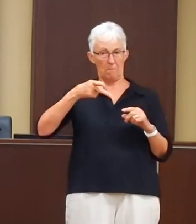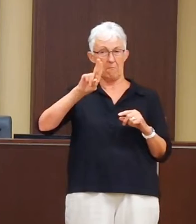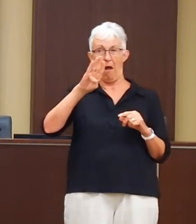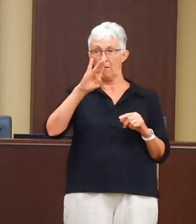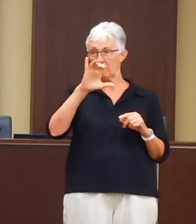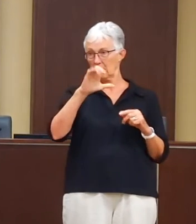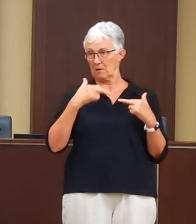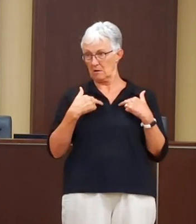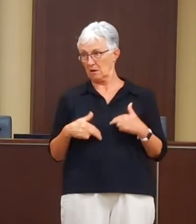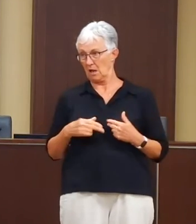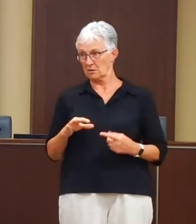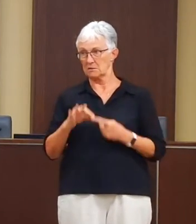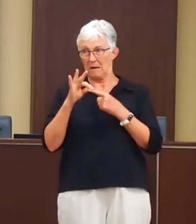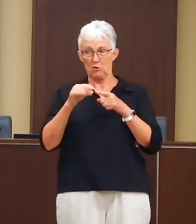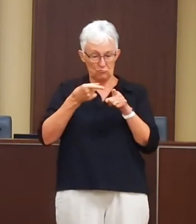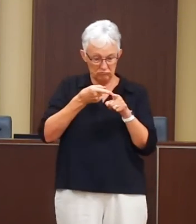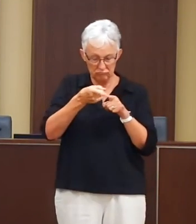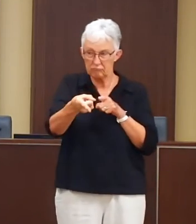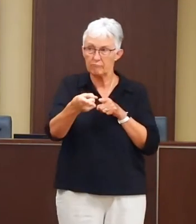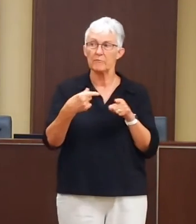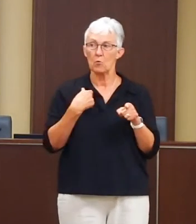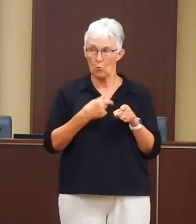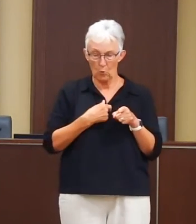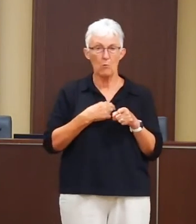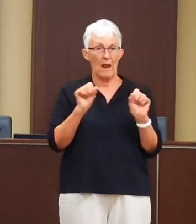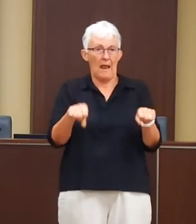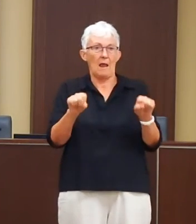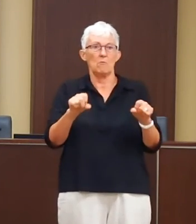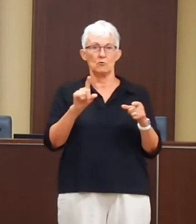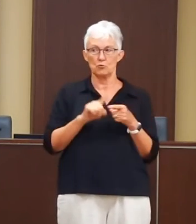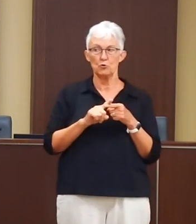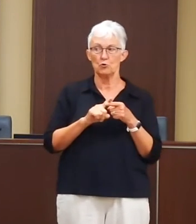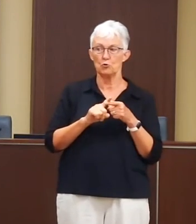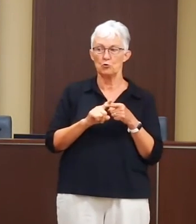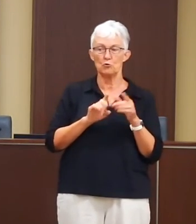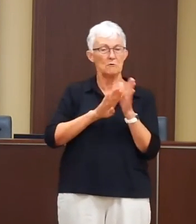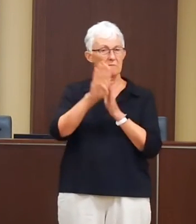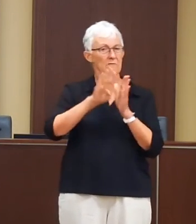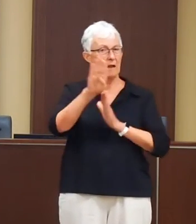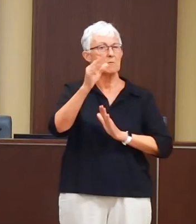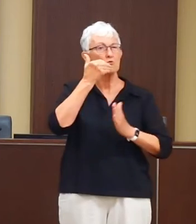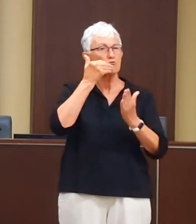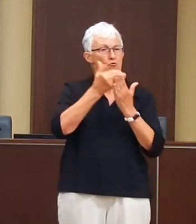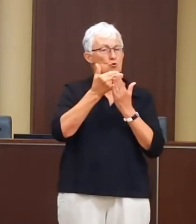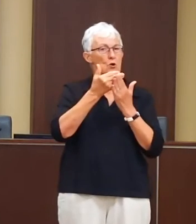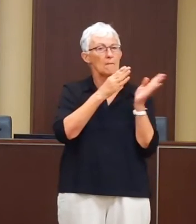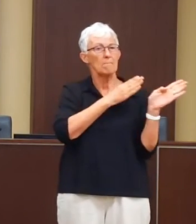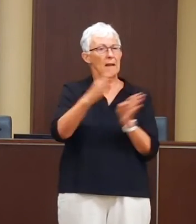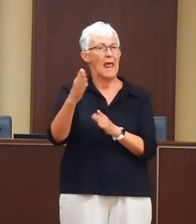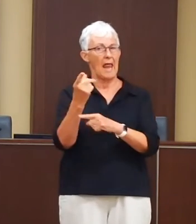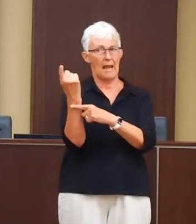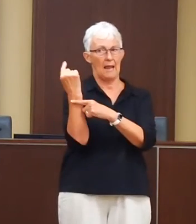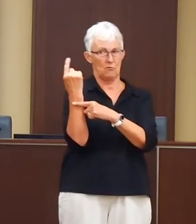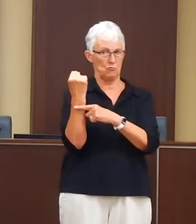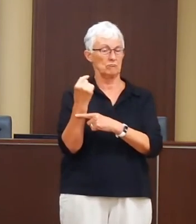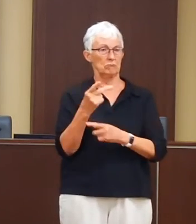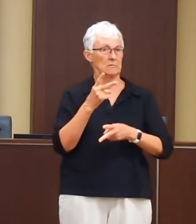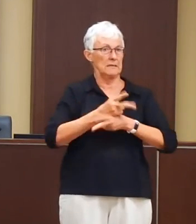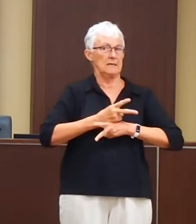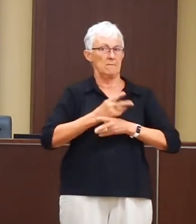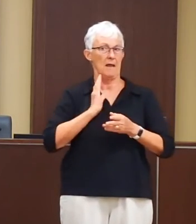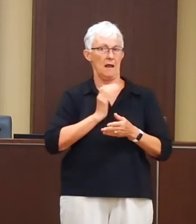were able to put together a great plan that kept the majority of our students in school. And we know that quarantine and